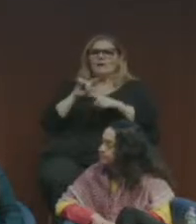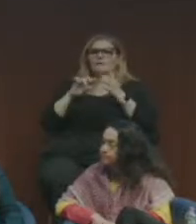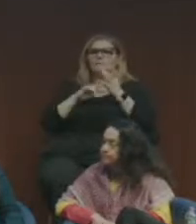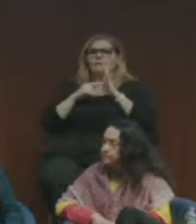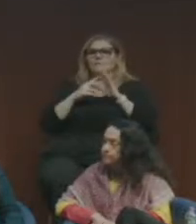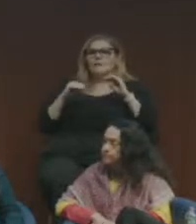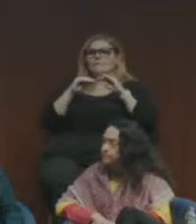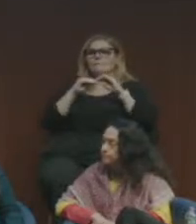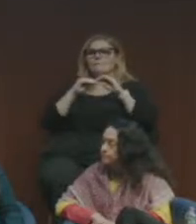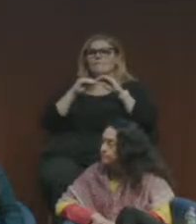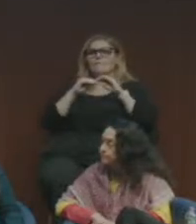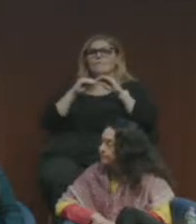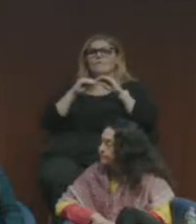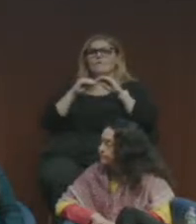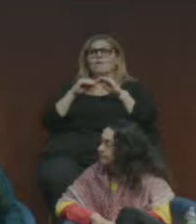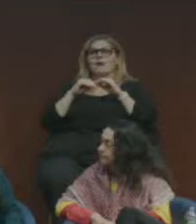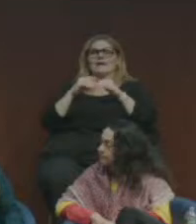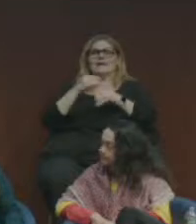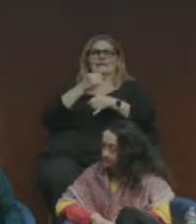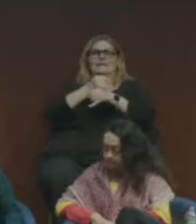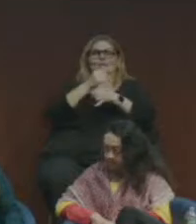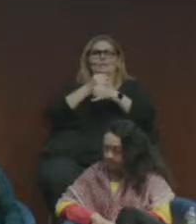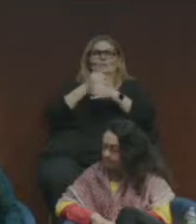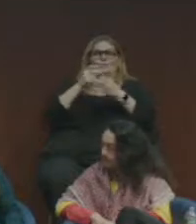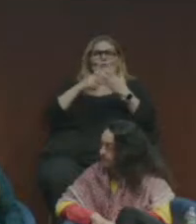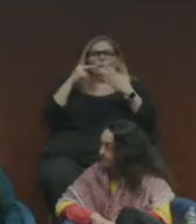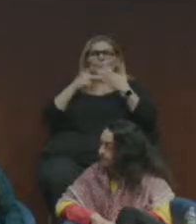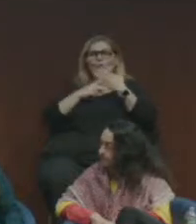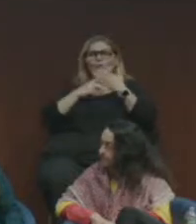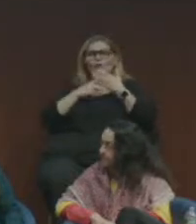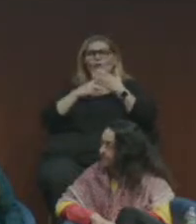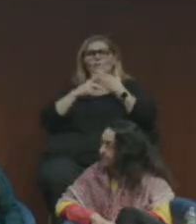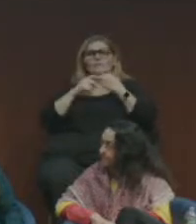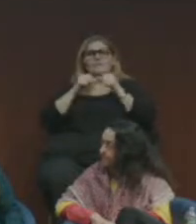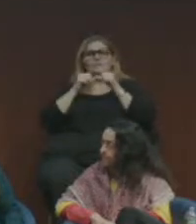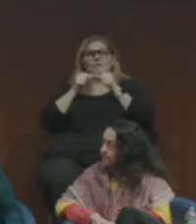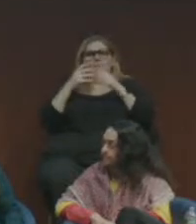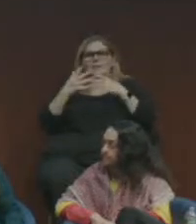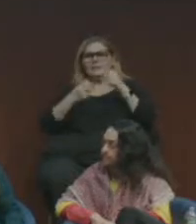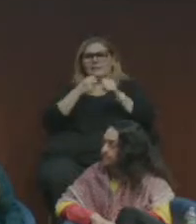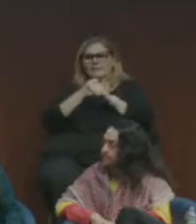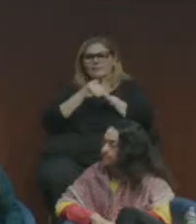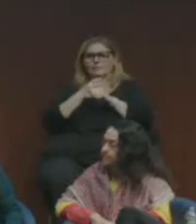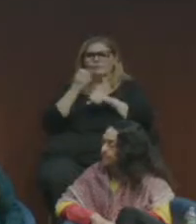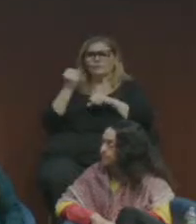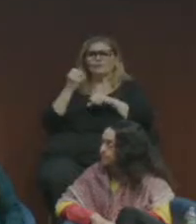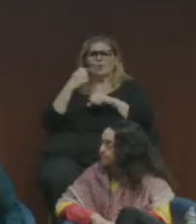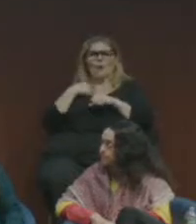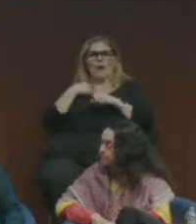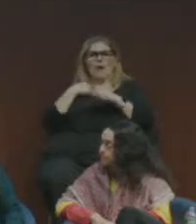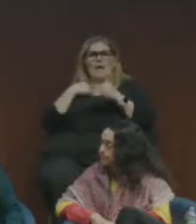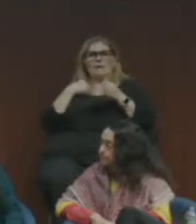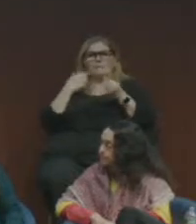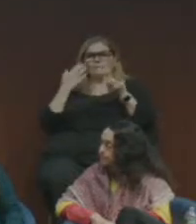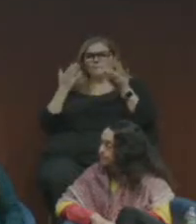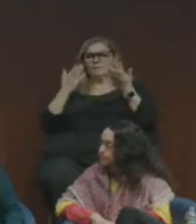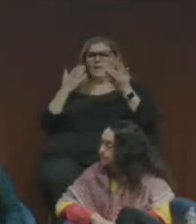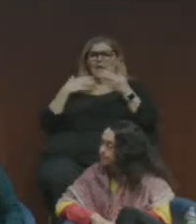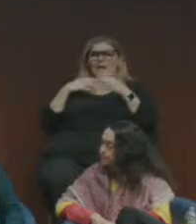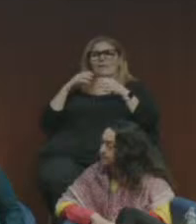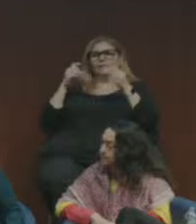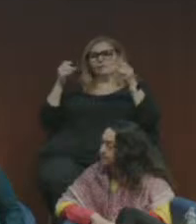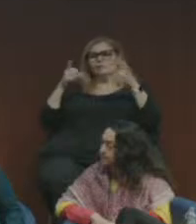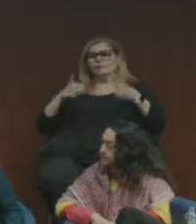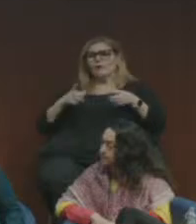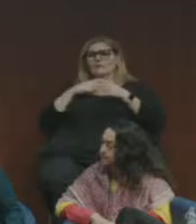of plopped into doing institutional and program building work for many years. So I've served as the founding director